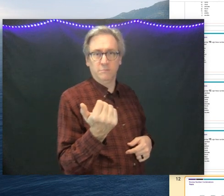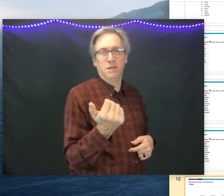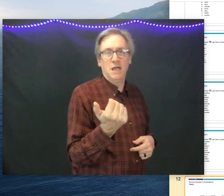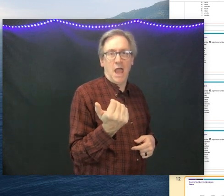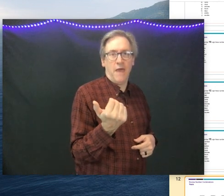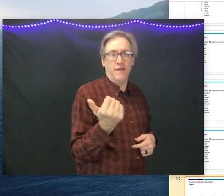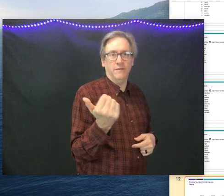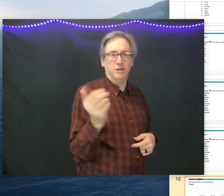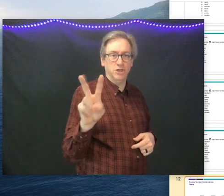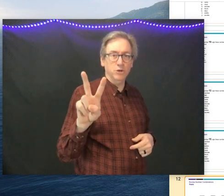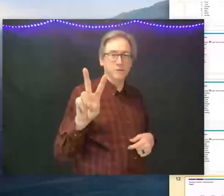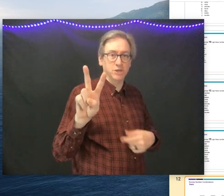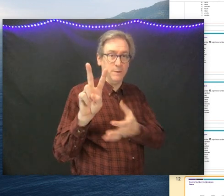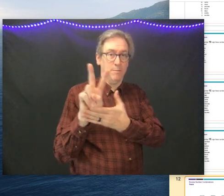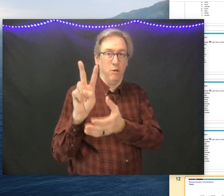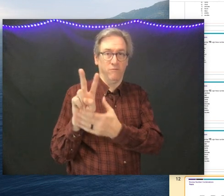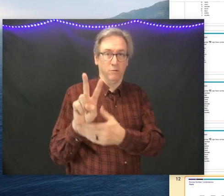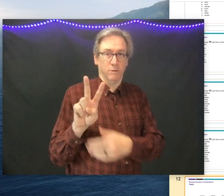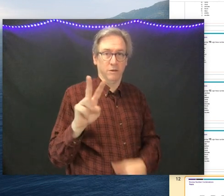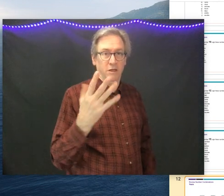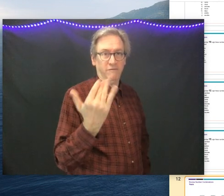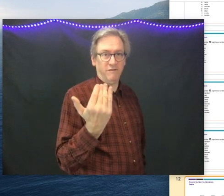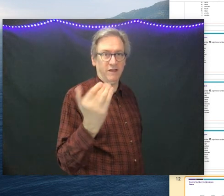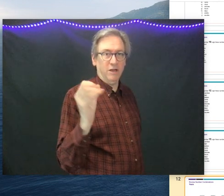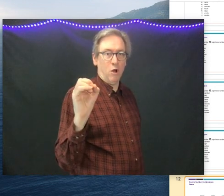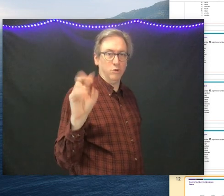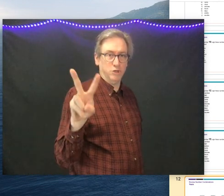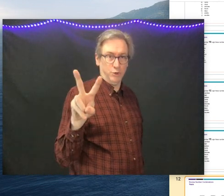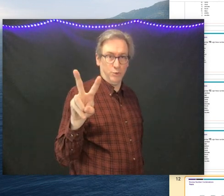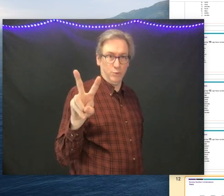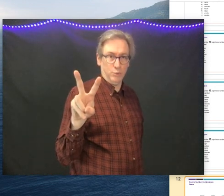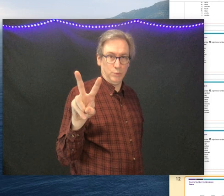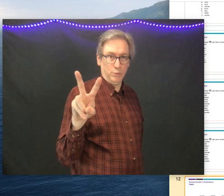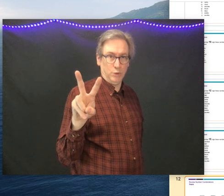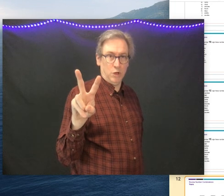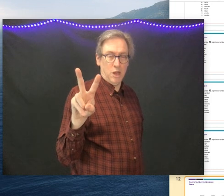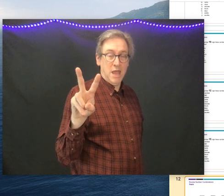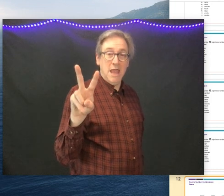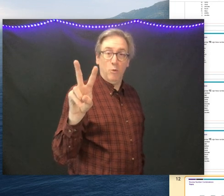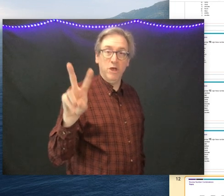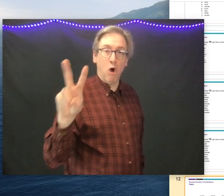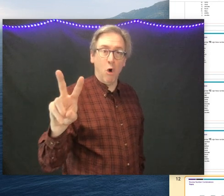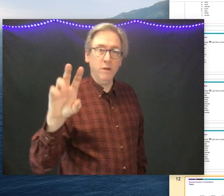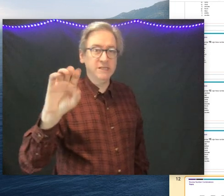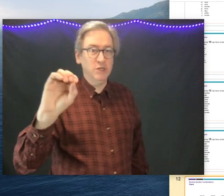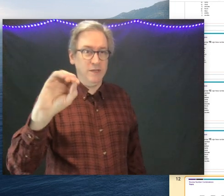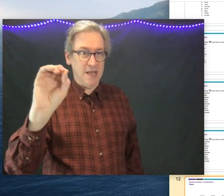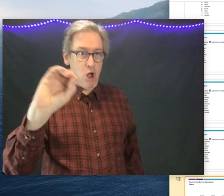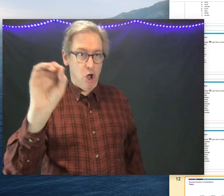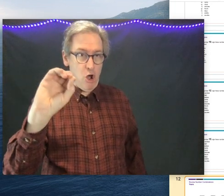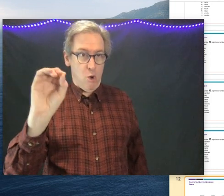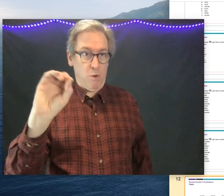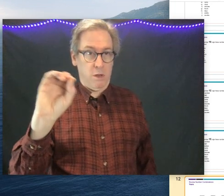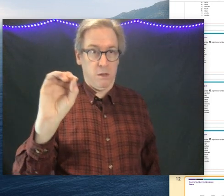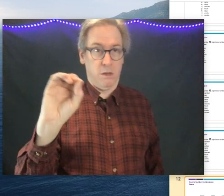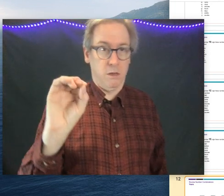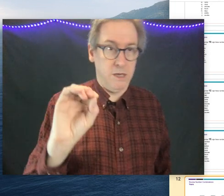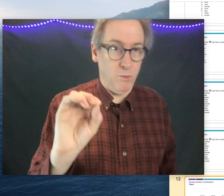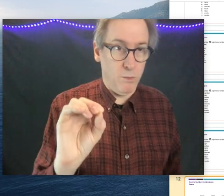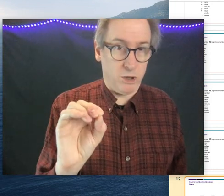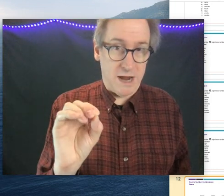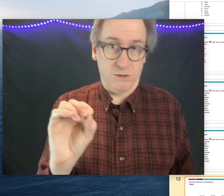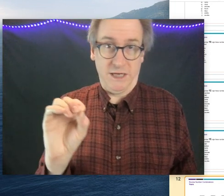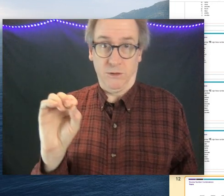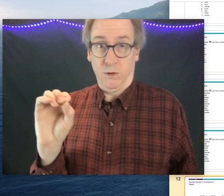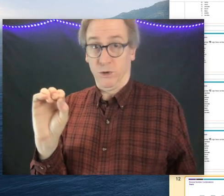15, and then the 2 is going to be palm forward. 1502. We always do the O